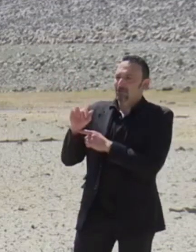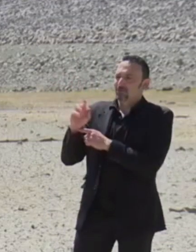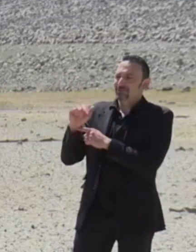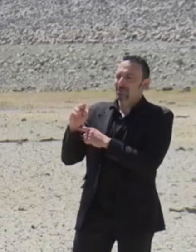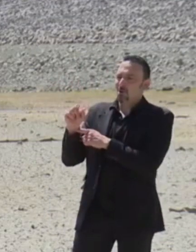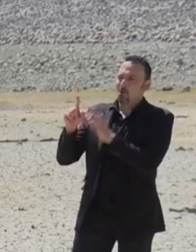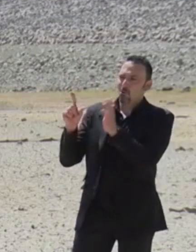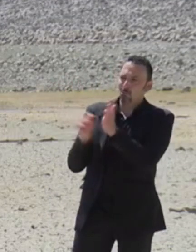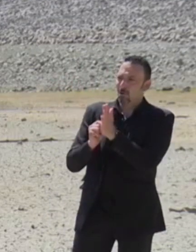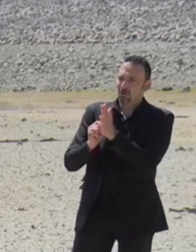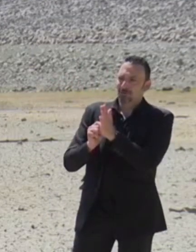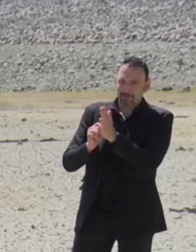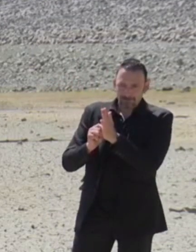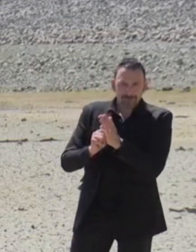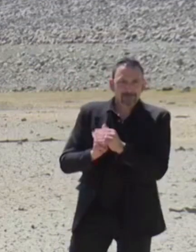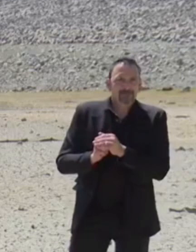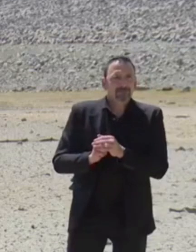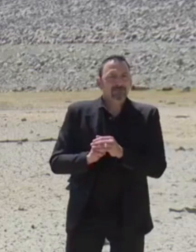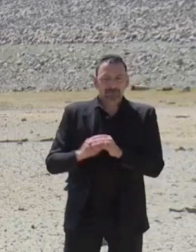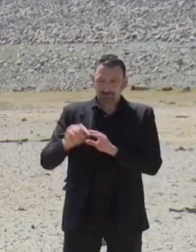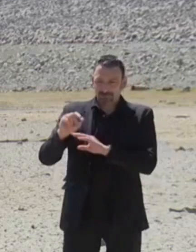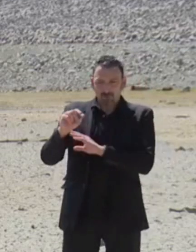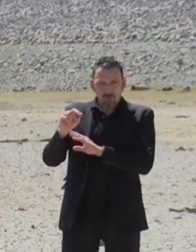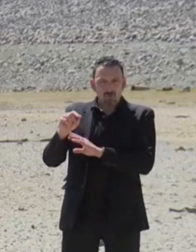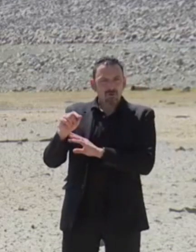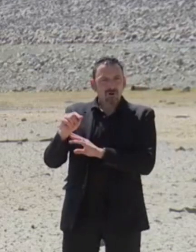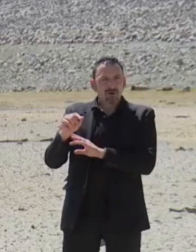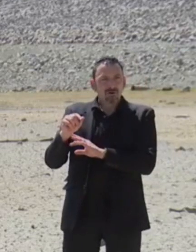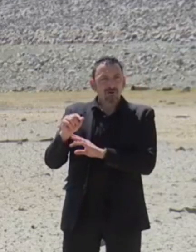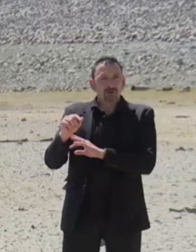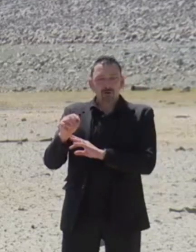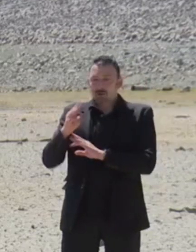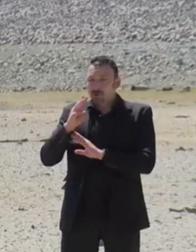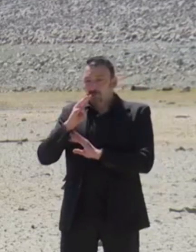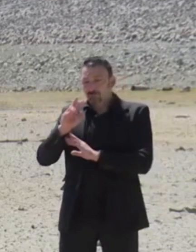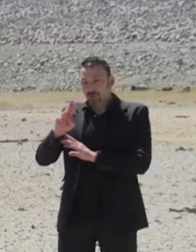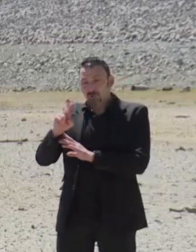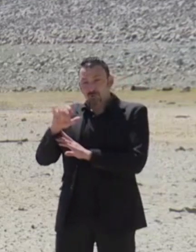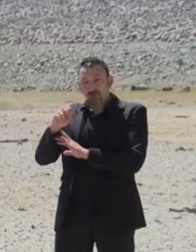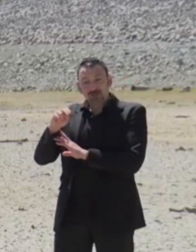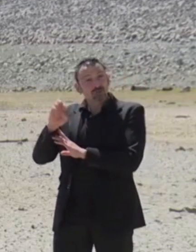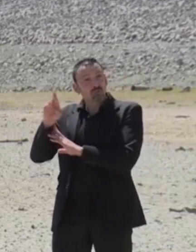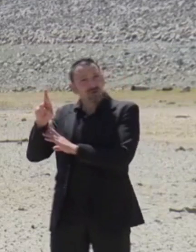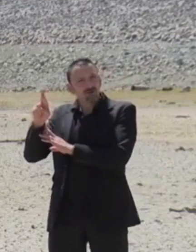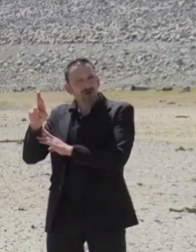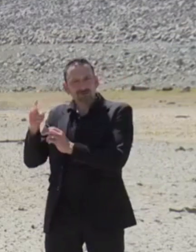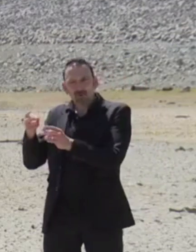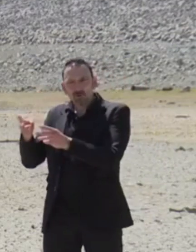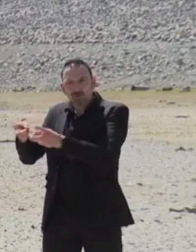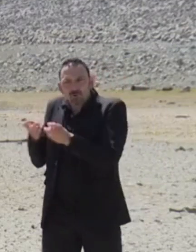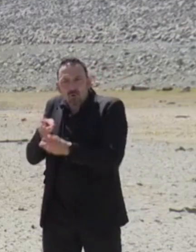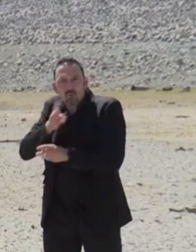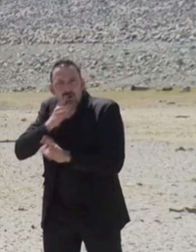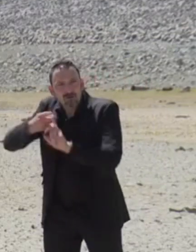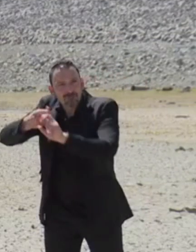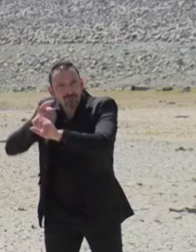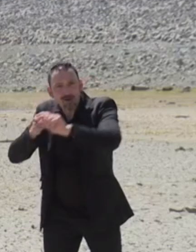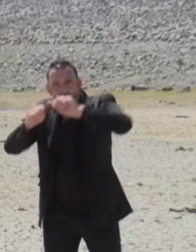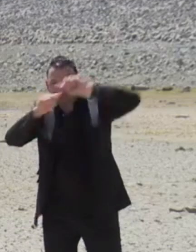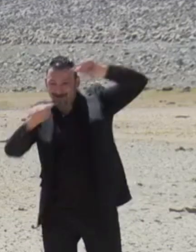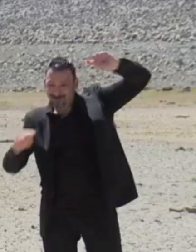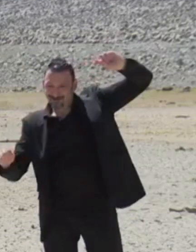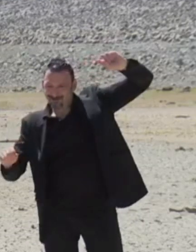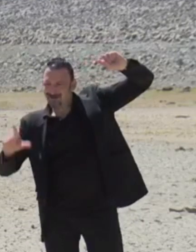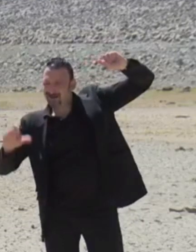Lake Mendocino here is fed by the Russian River, which in turn is fed partially by water coming from Lake